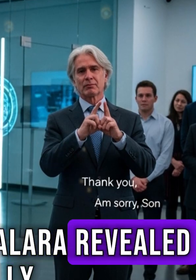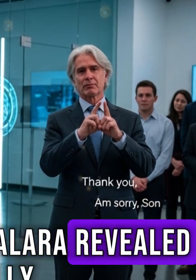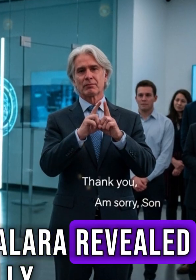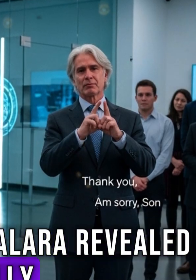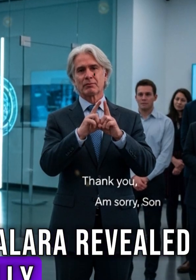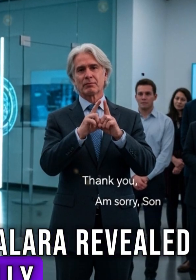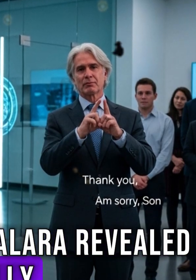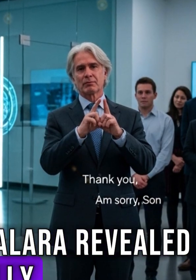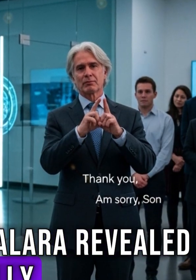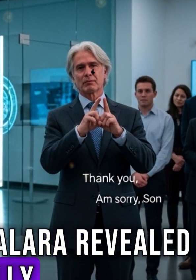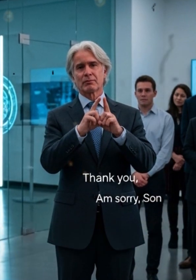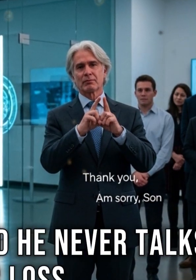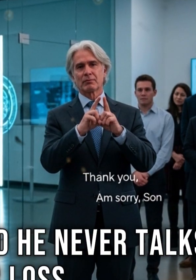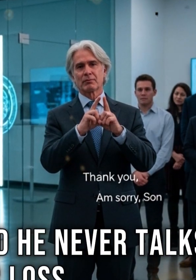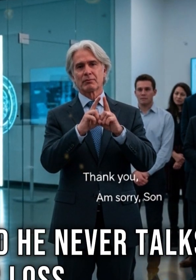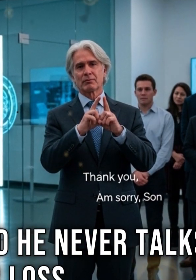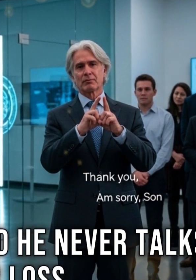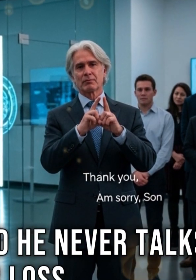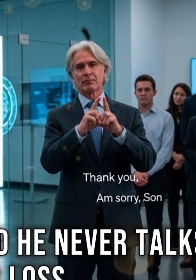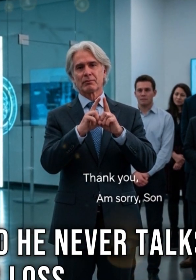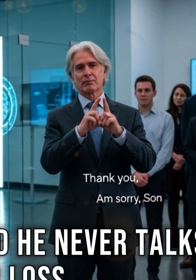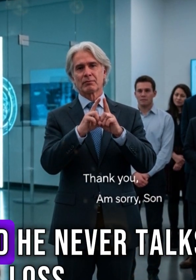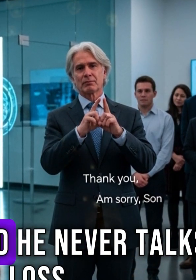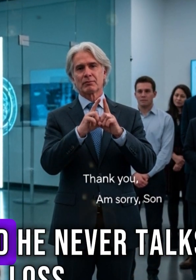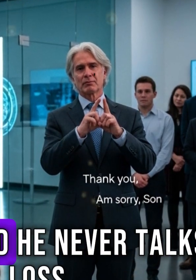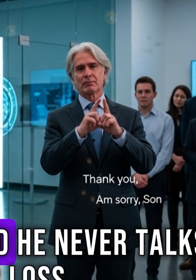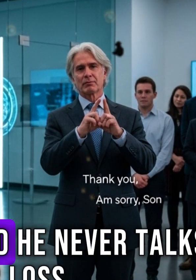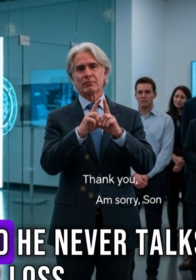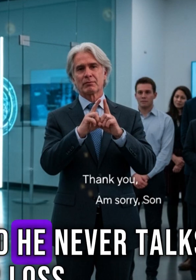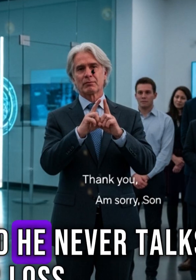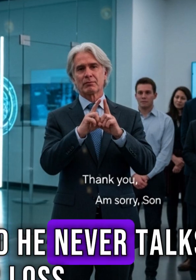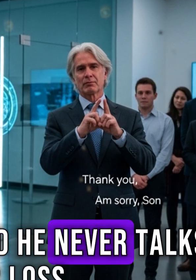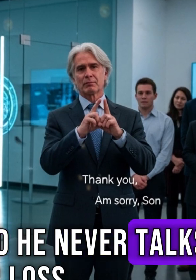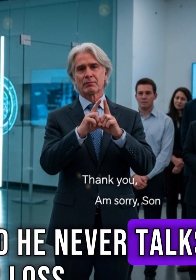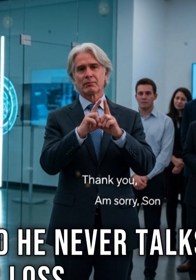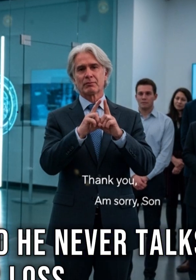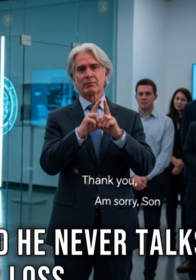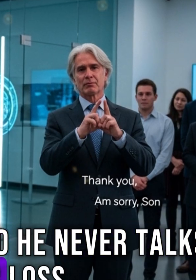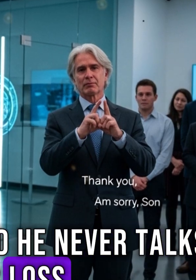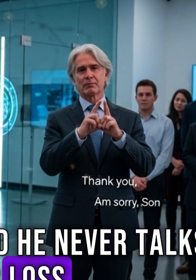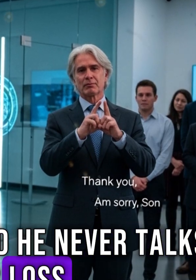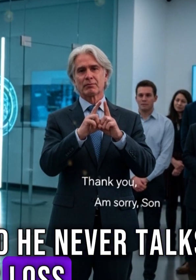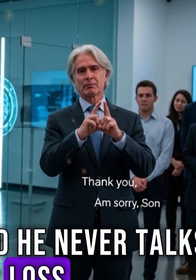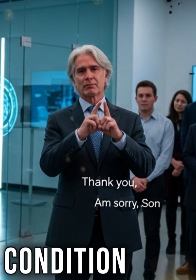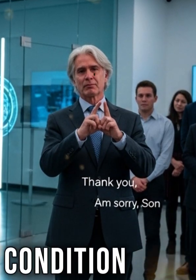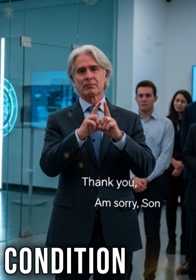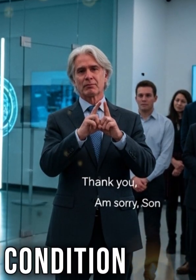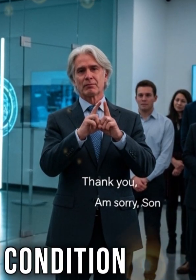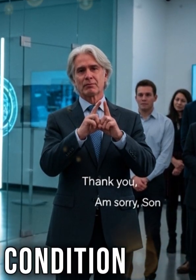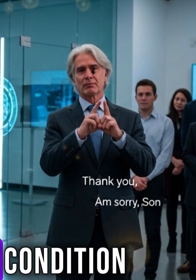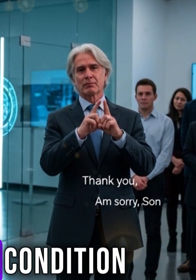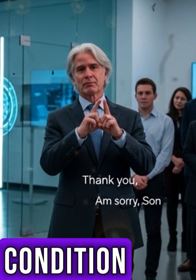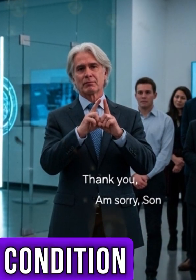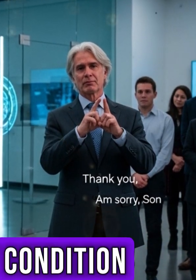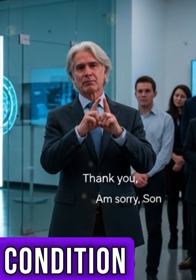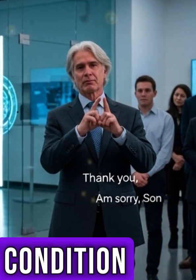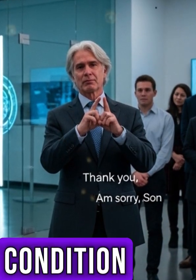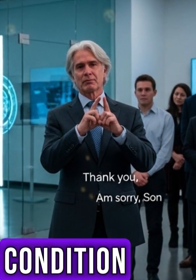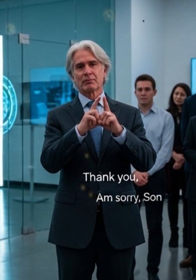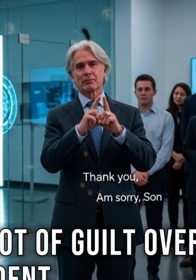revealed carefully. Julian's hands stilled. He never talks about her loss, only about my condition. I